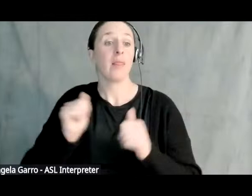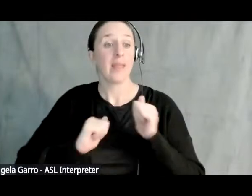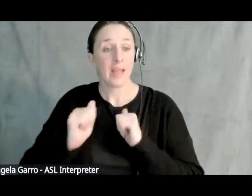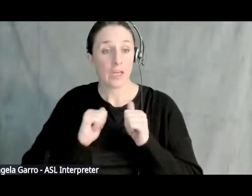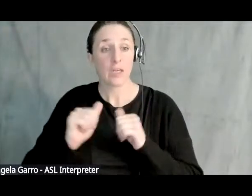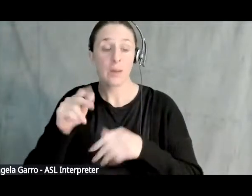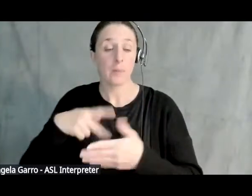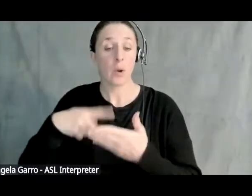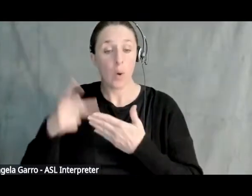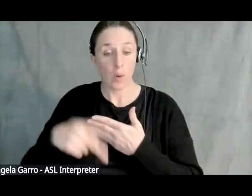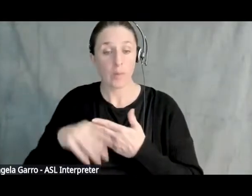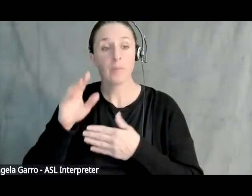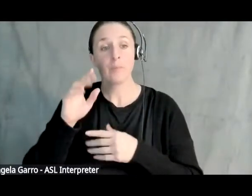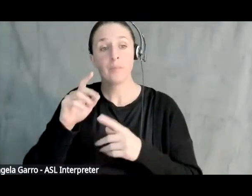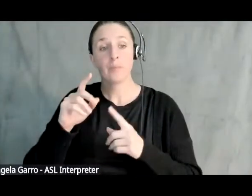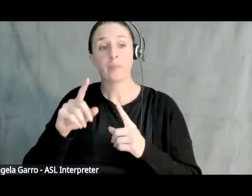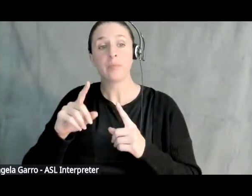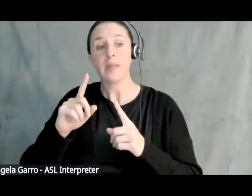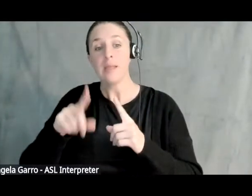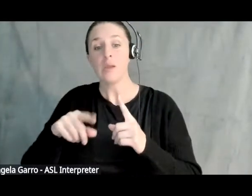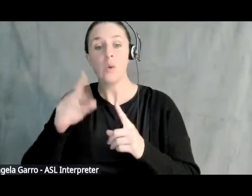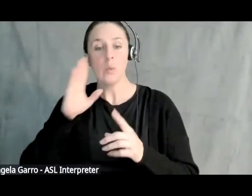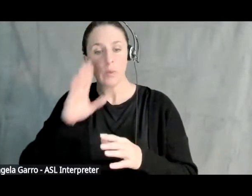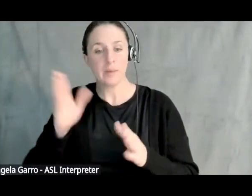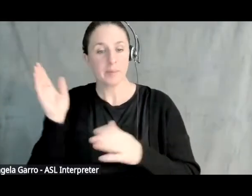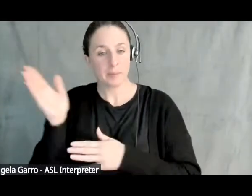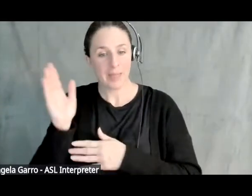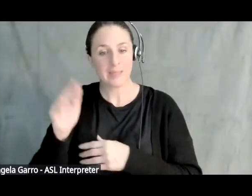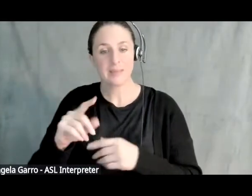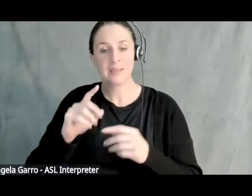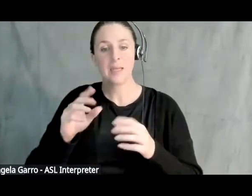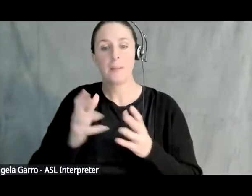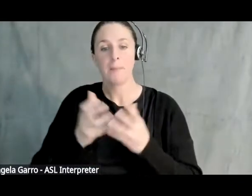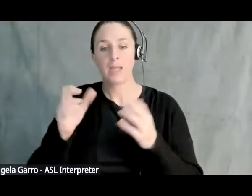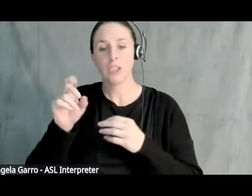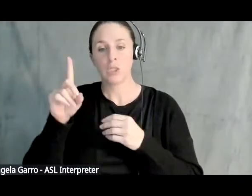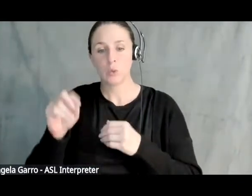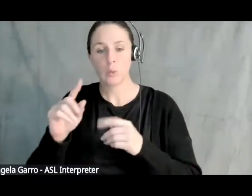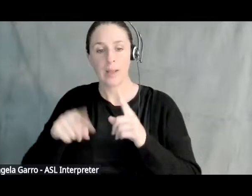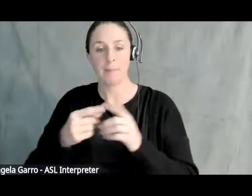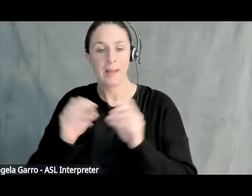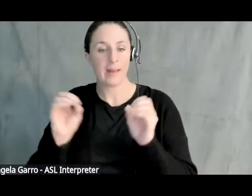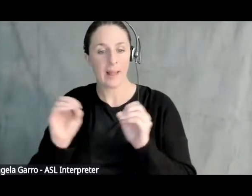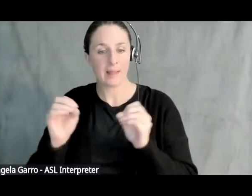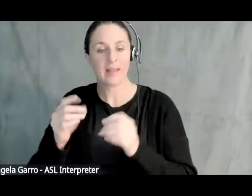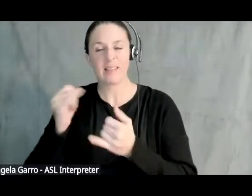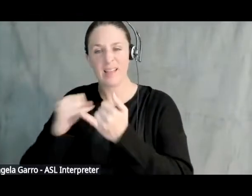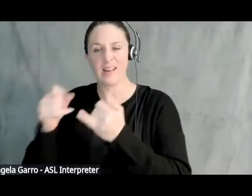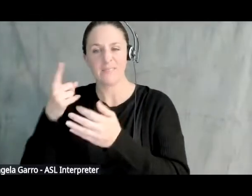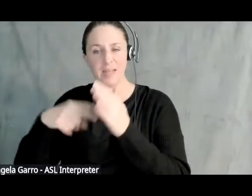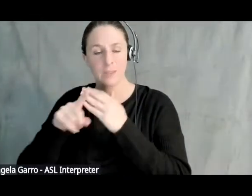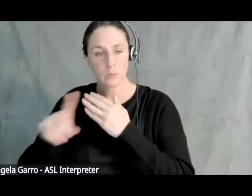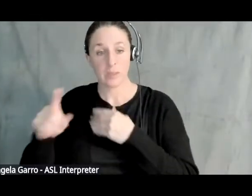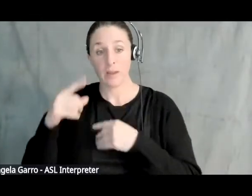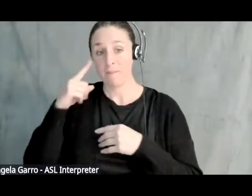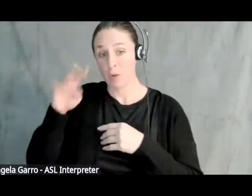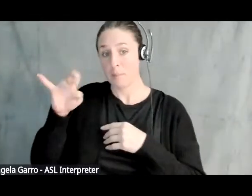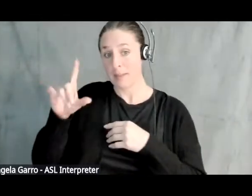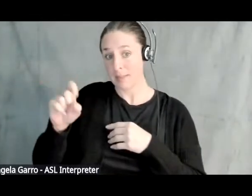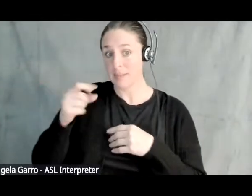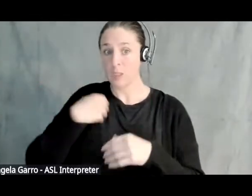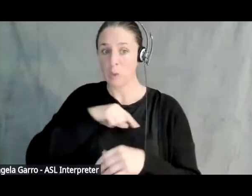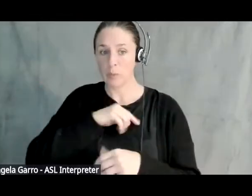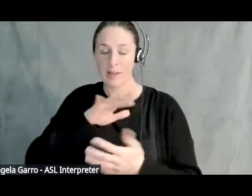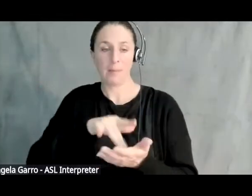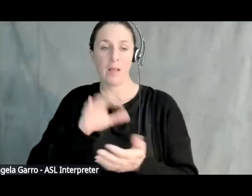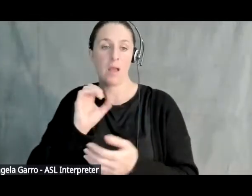About Nothing at the end of next week. Yeah, as for Mills, we are in the middle of our March